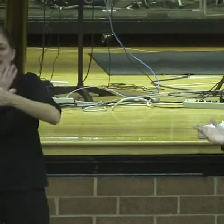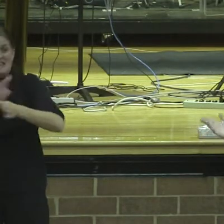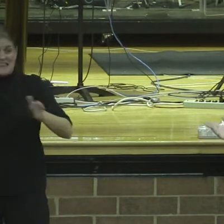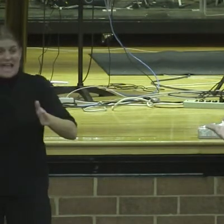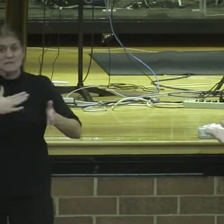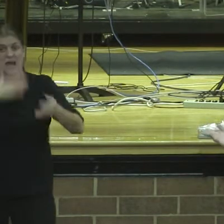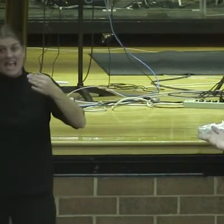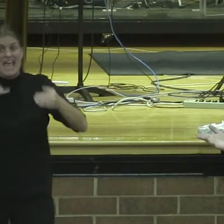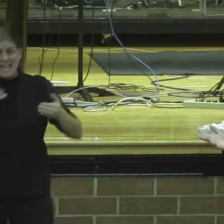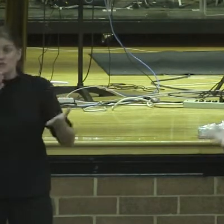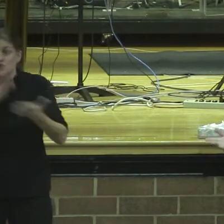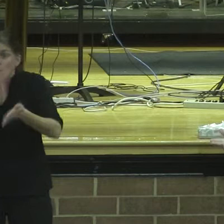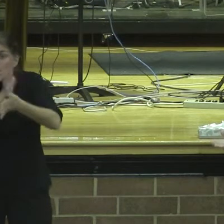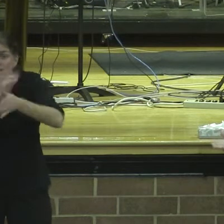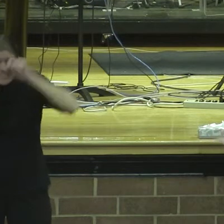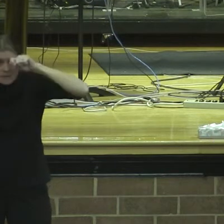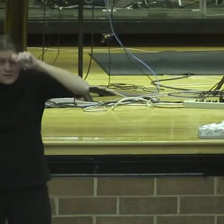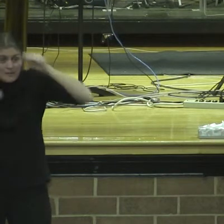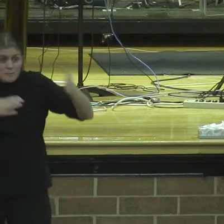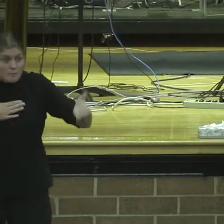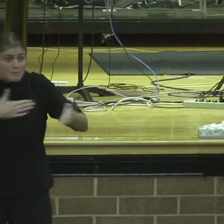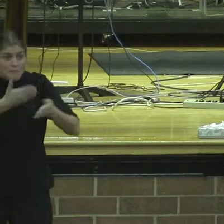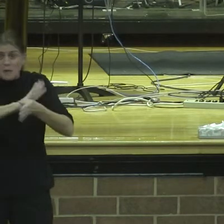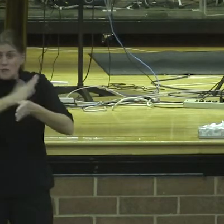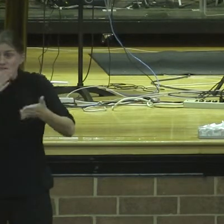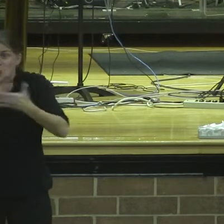That's an epic. I mean, come on. Is that an epic movie right there?